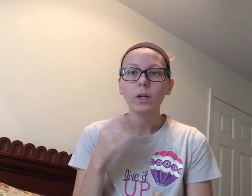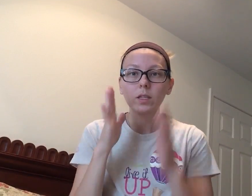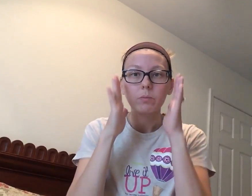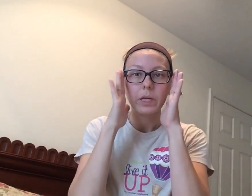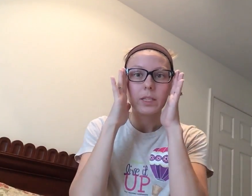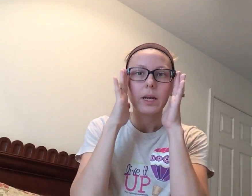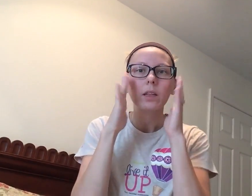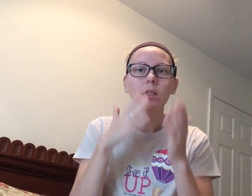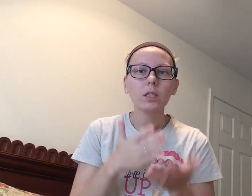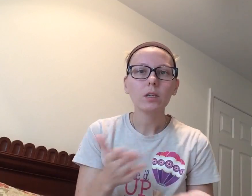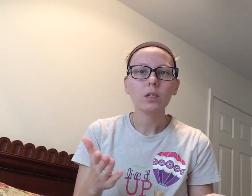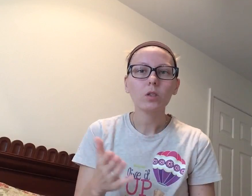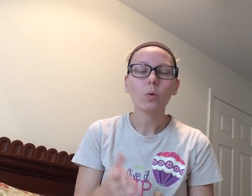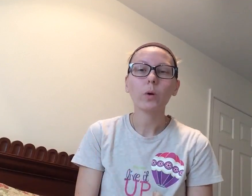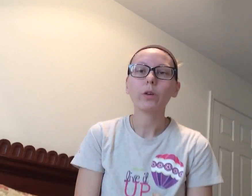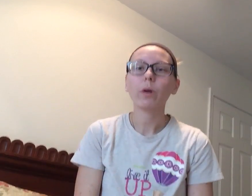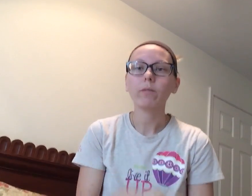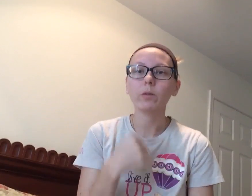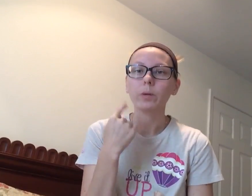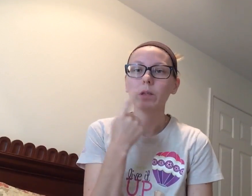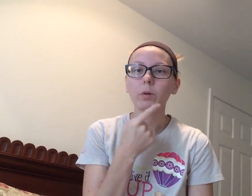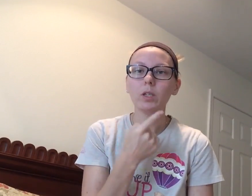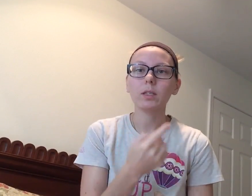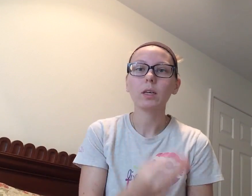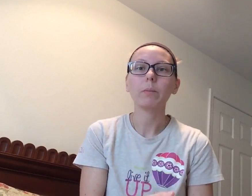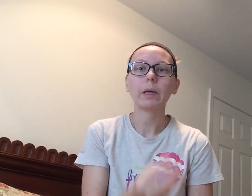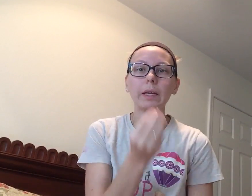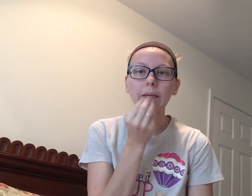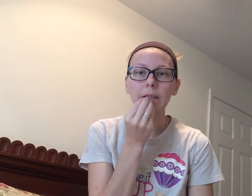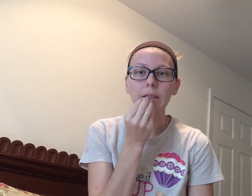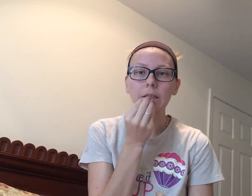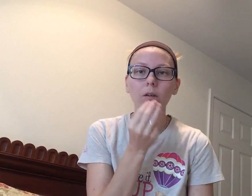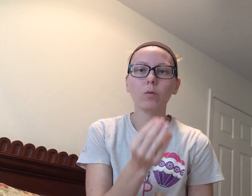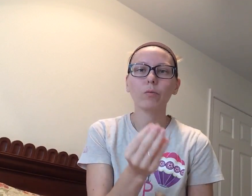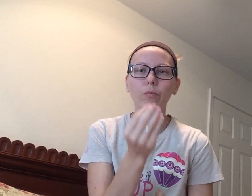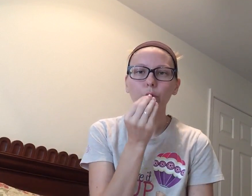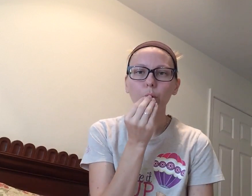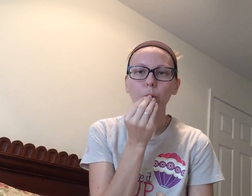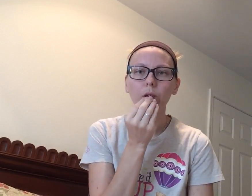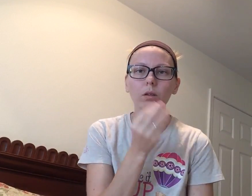what's being said in the sentence, or you have to read the person's lip. Eat, food.